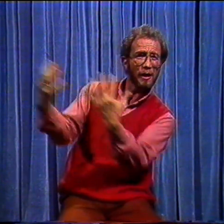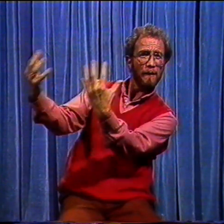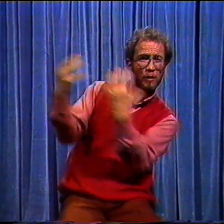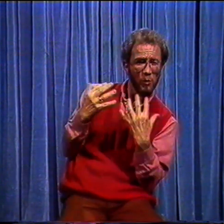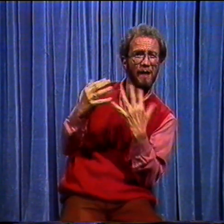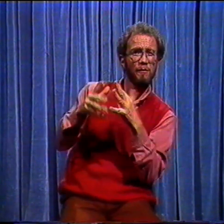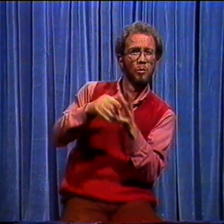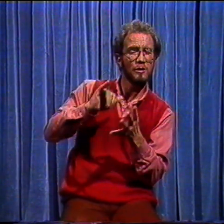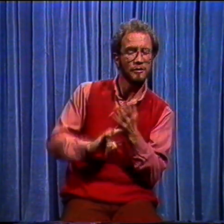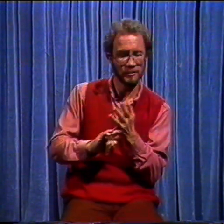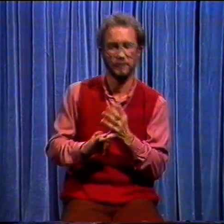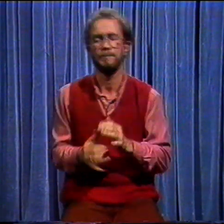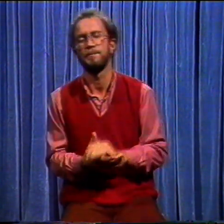the strength of the wave was.